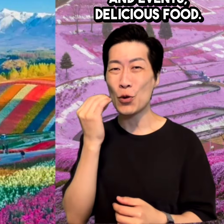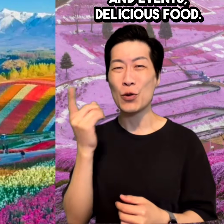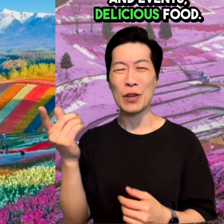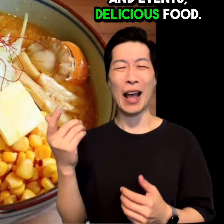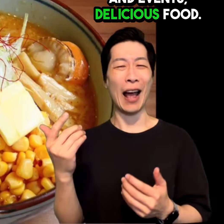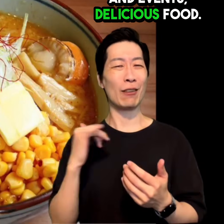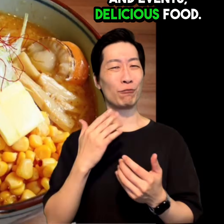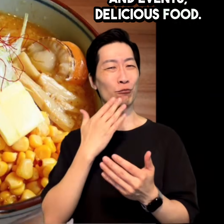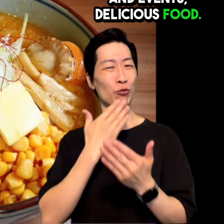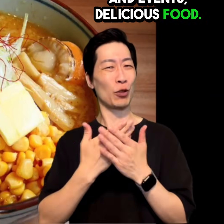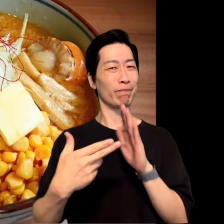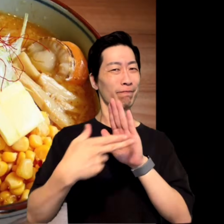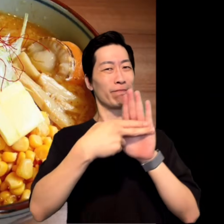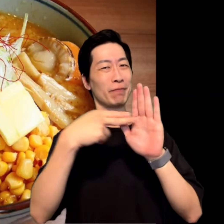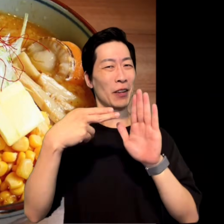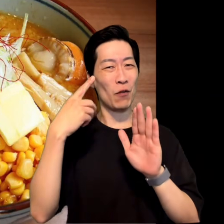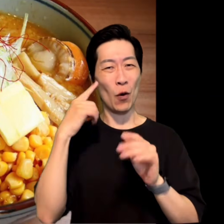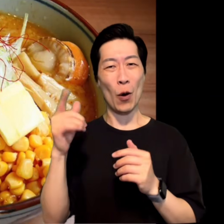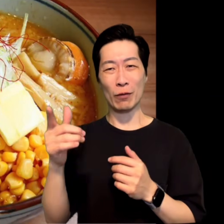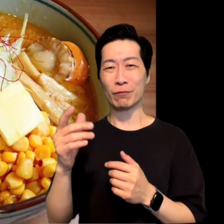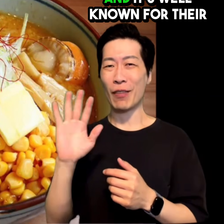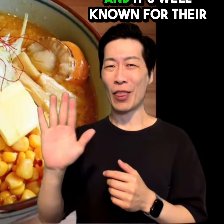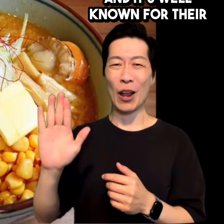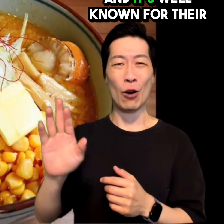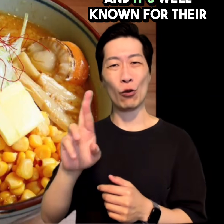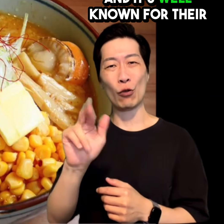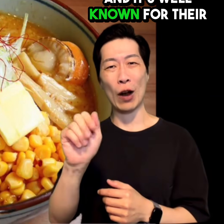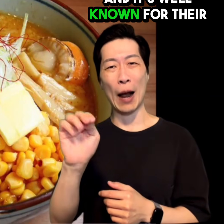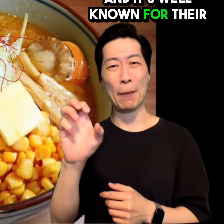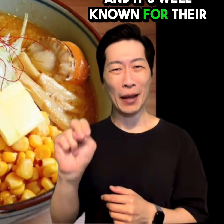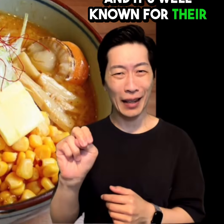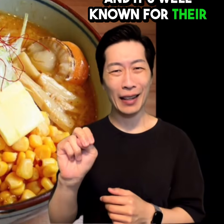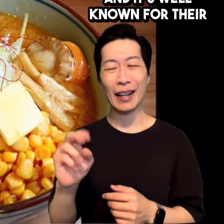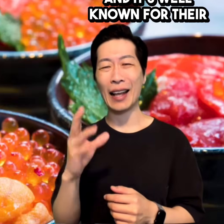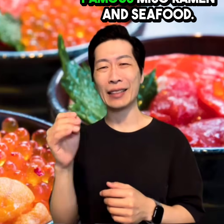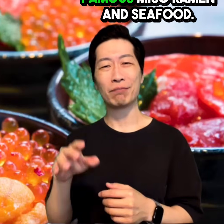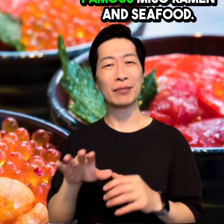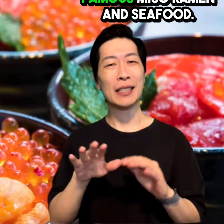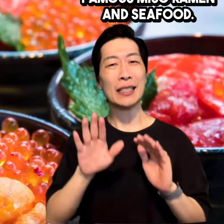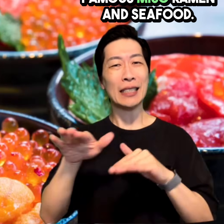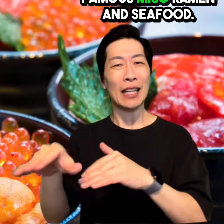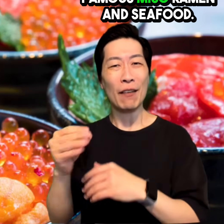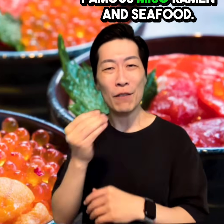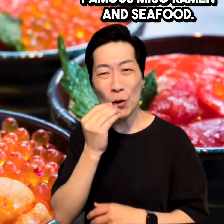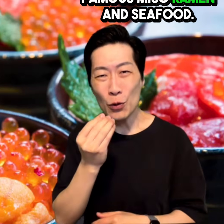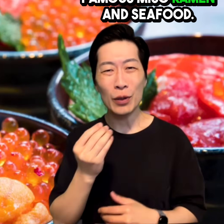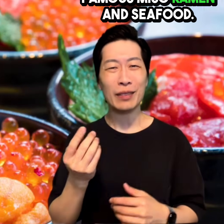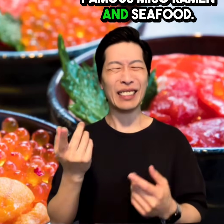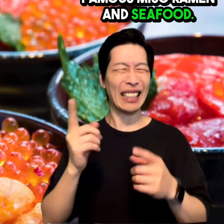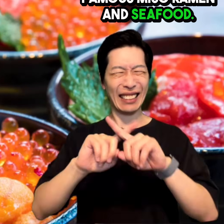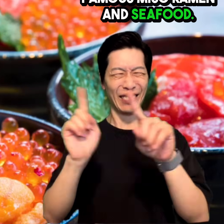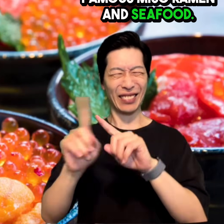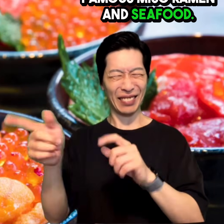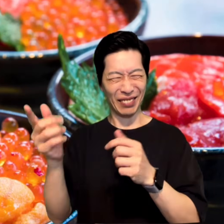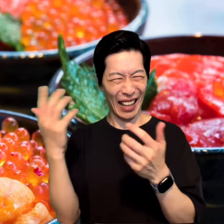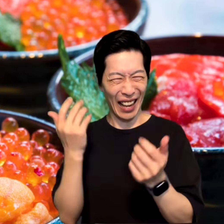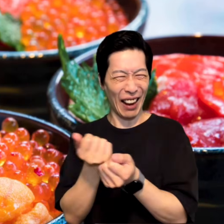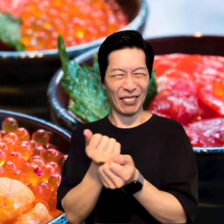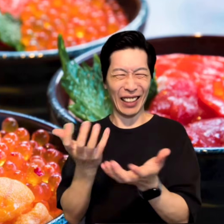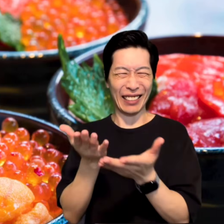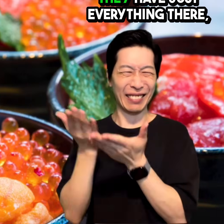events, delicious food, and it's well known for their famous miso ramen and